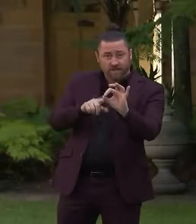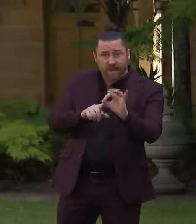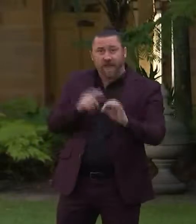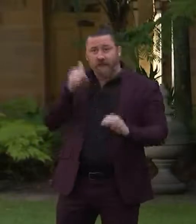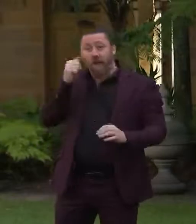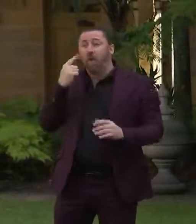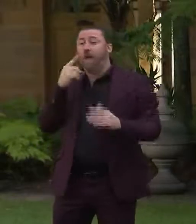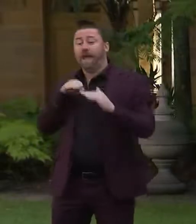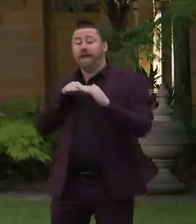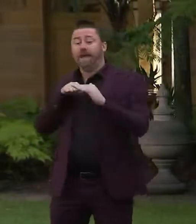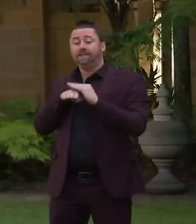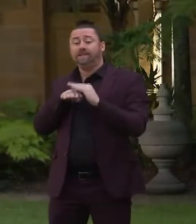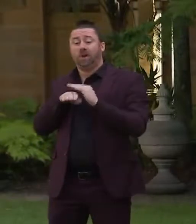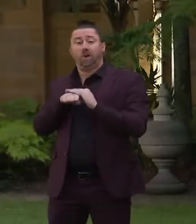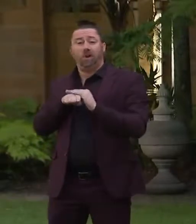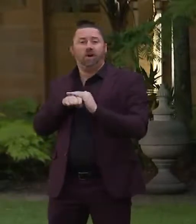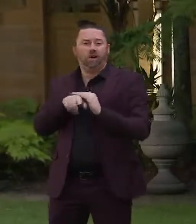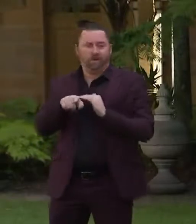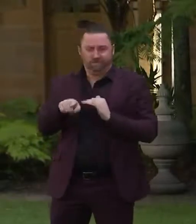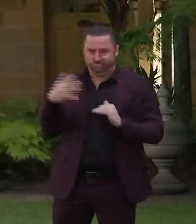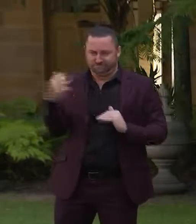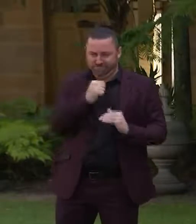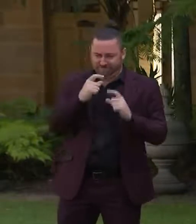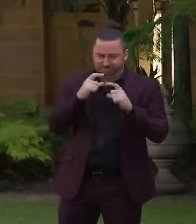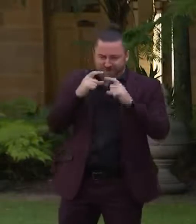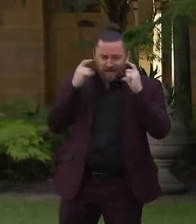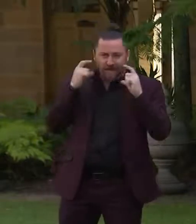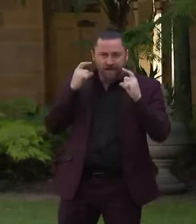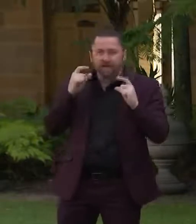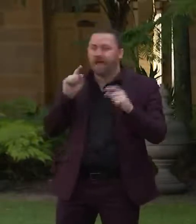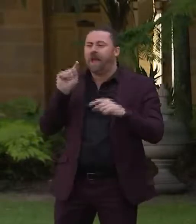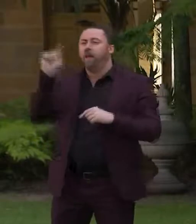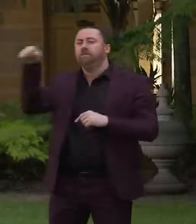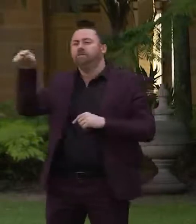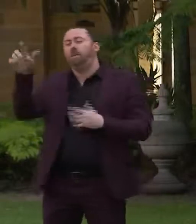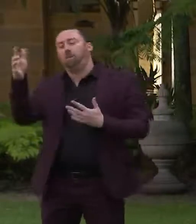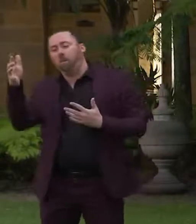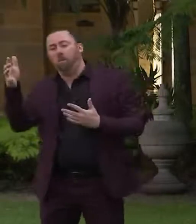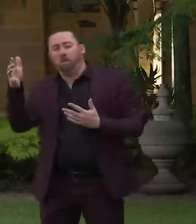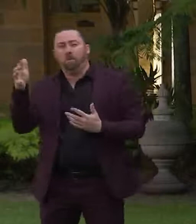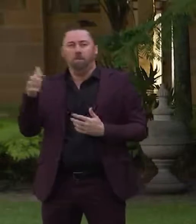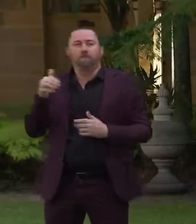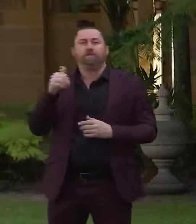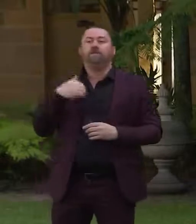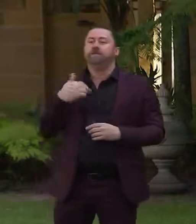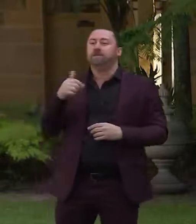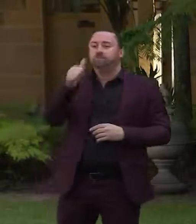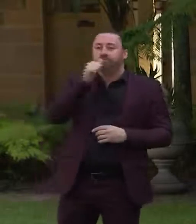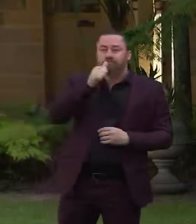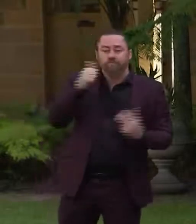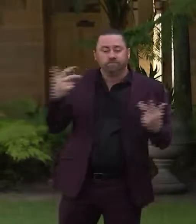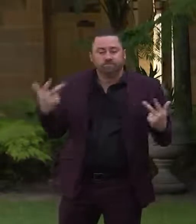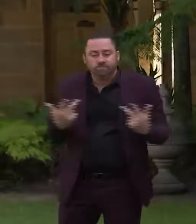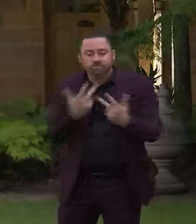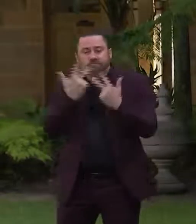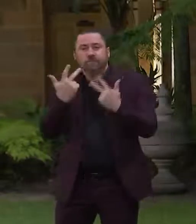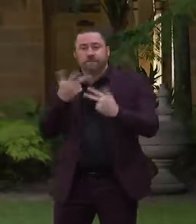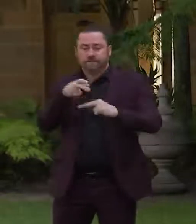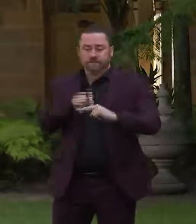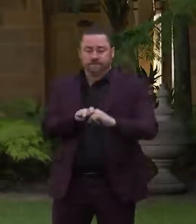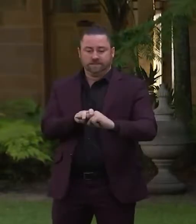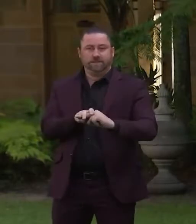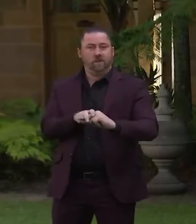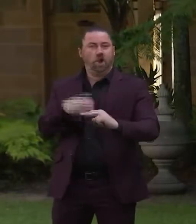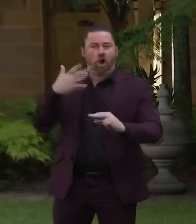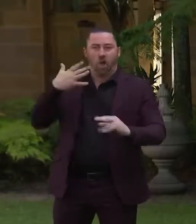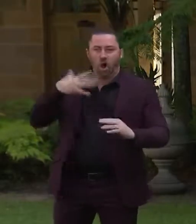most critical place to wear masks. Then going back to the seated drinking and eating so that you don't